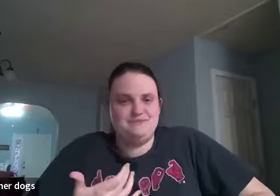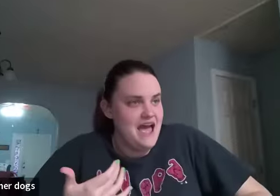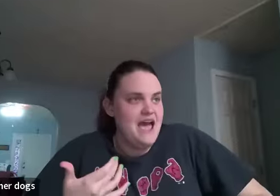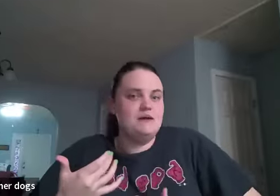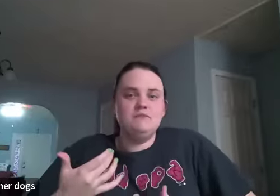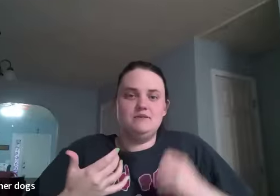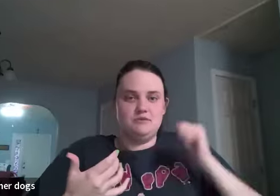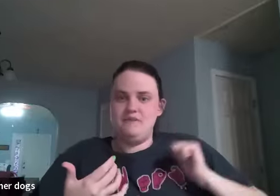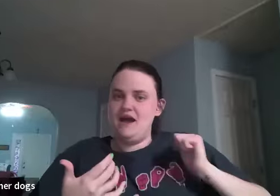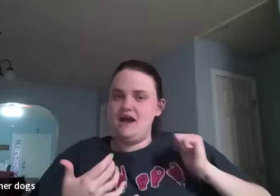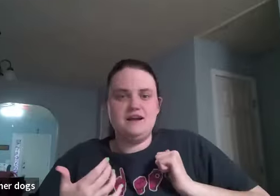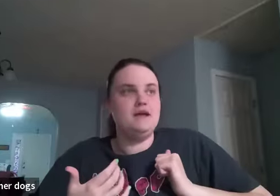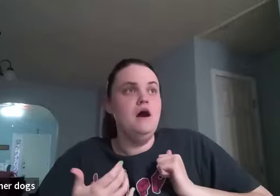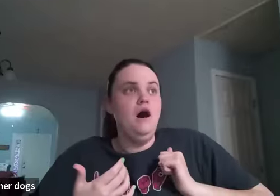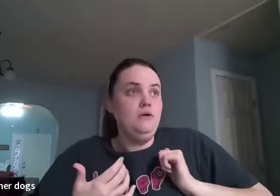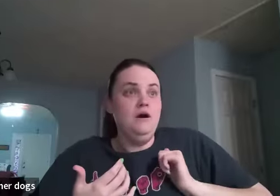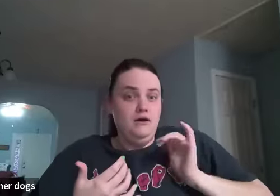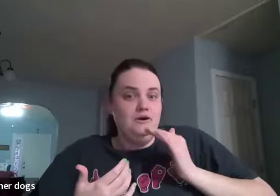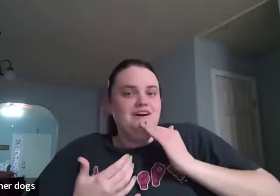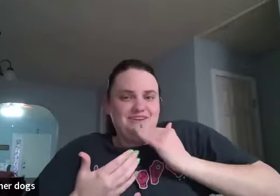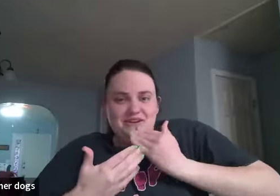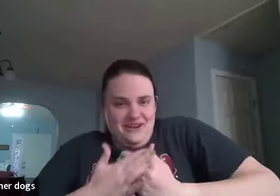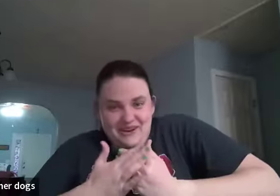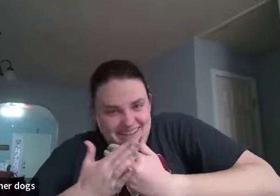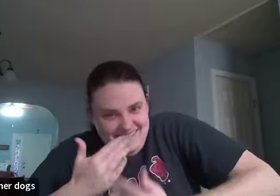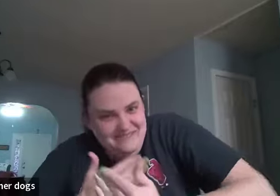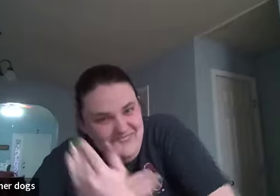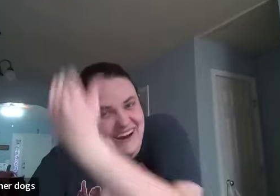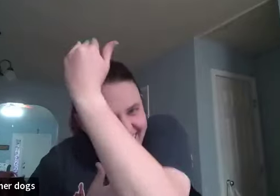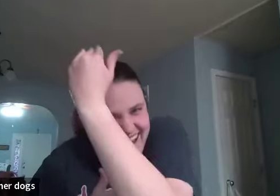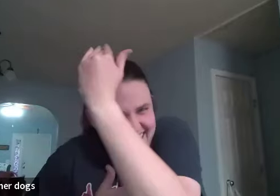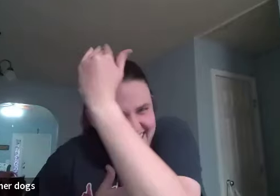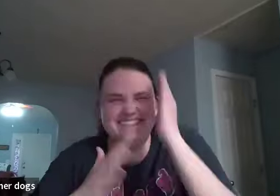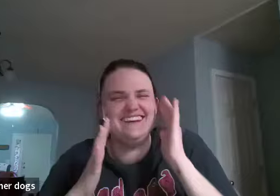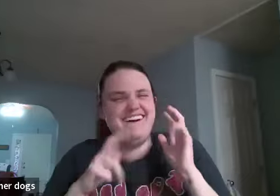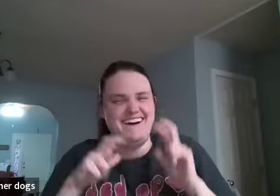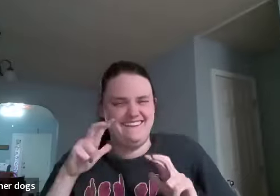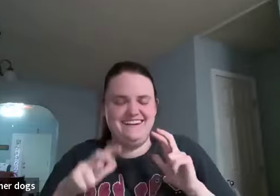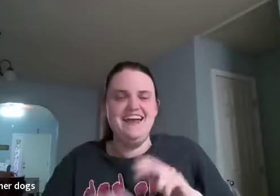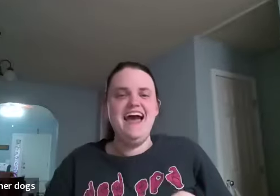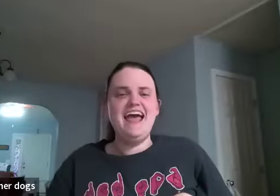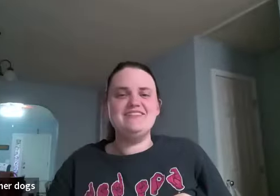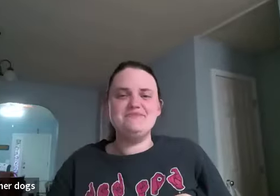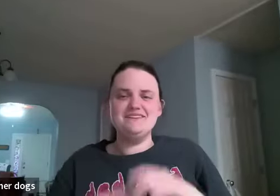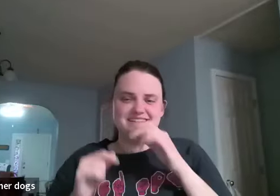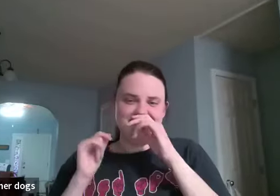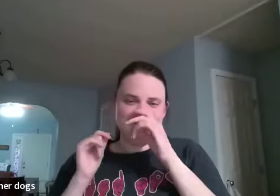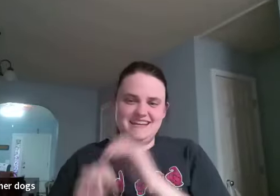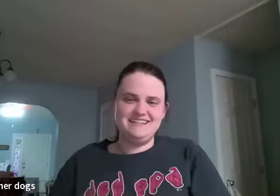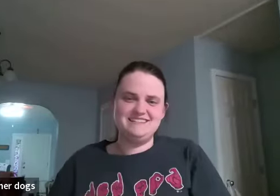books, and I'm like with my backpack, and I'm like, oh, good morning. It was so awkward. And the person I was saying it